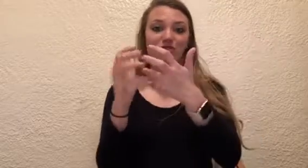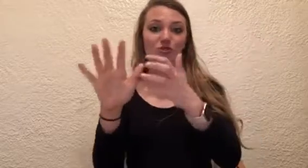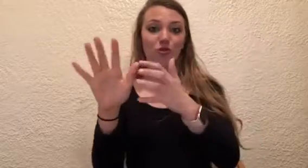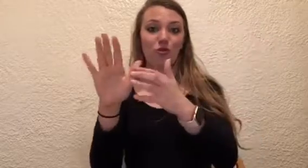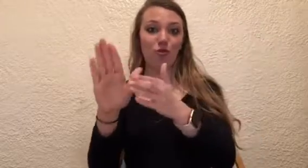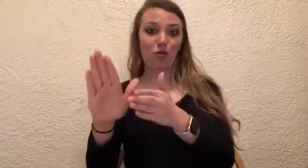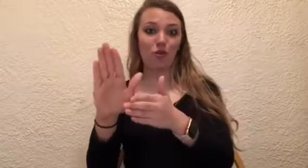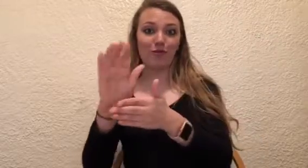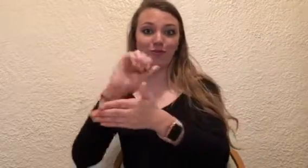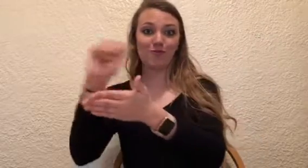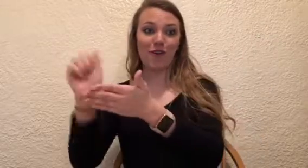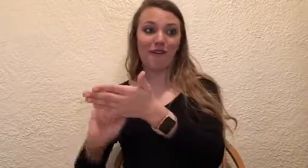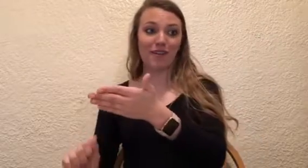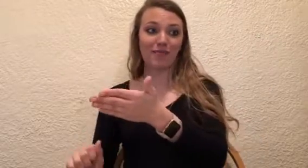Okay. Can you draw it for me?